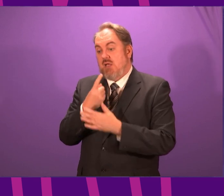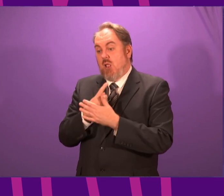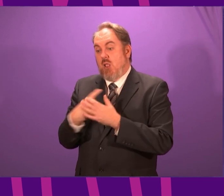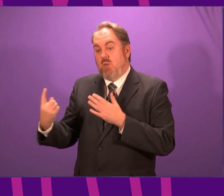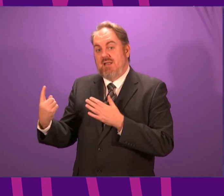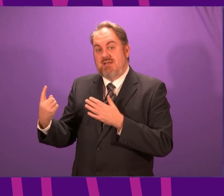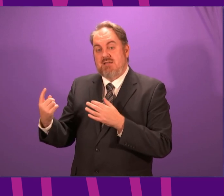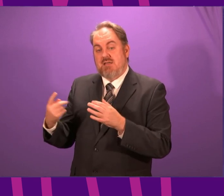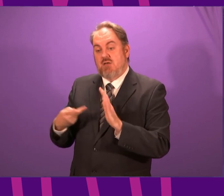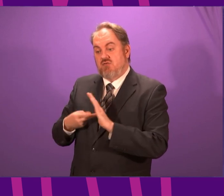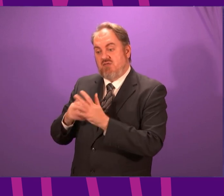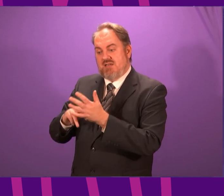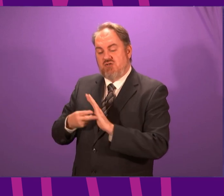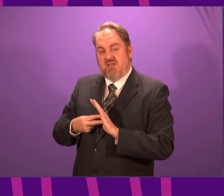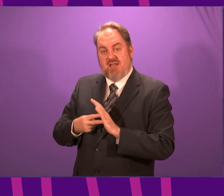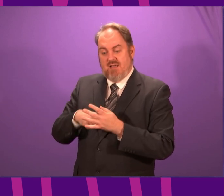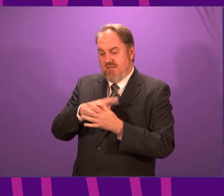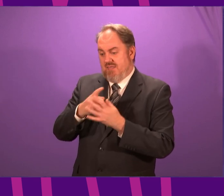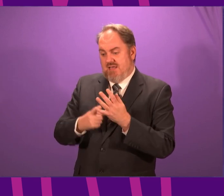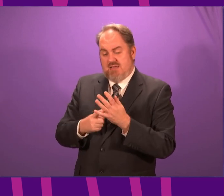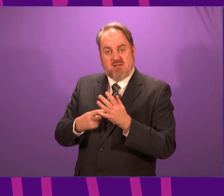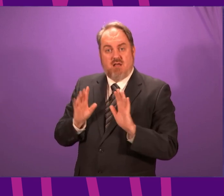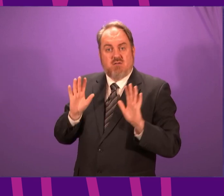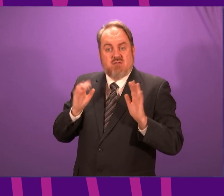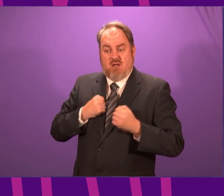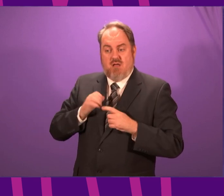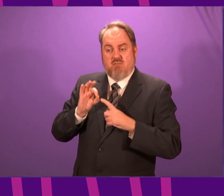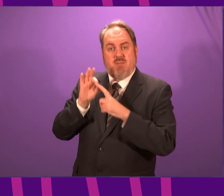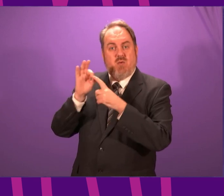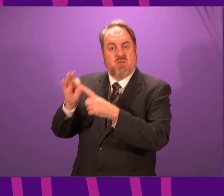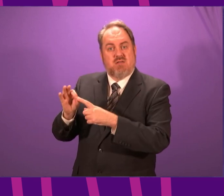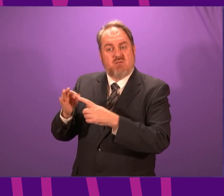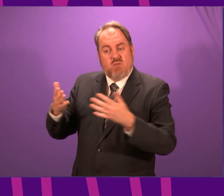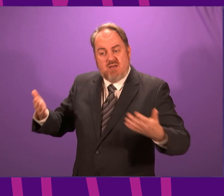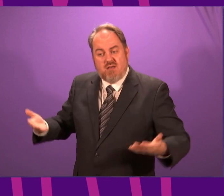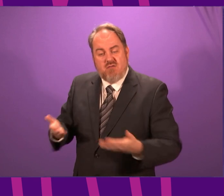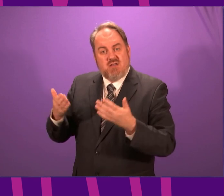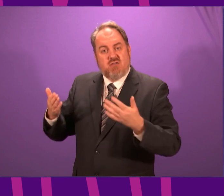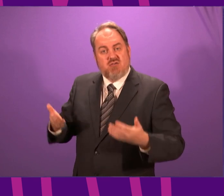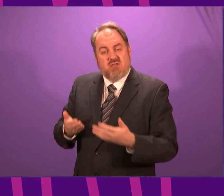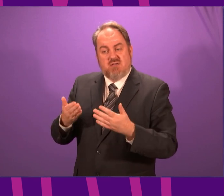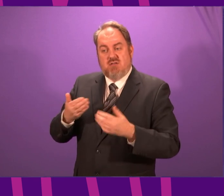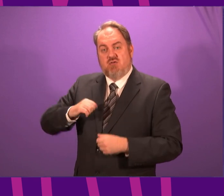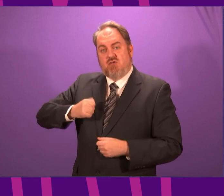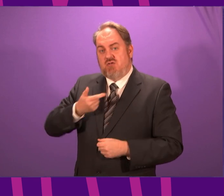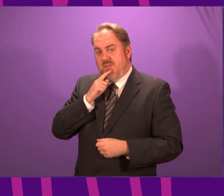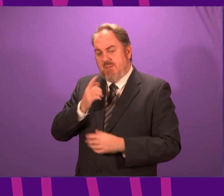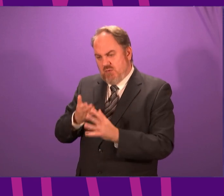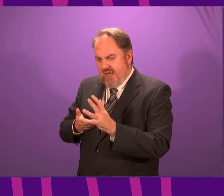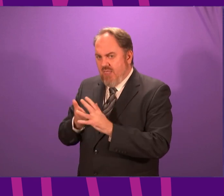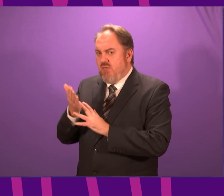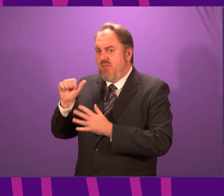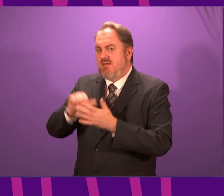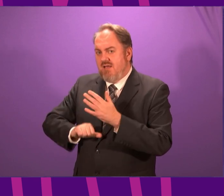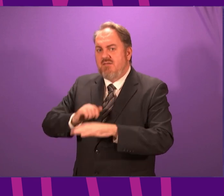strategy are all proposals that will help Scotland come through the second wave in better shape. And we urge the Scottish Government to consider